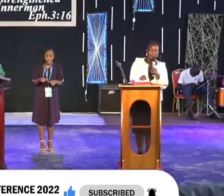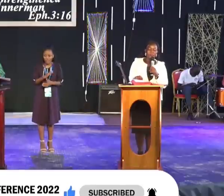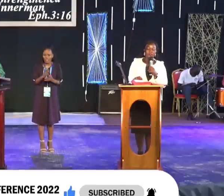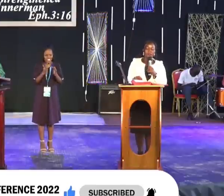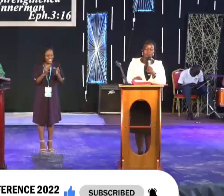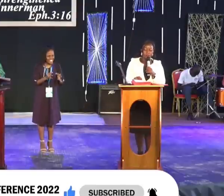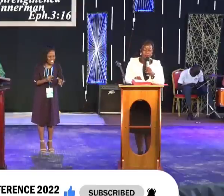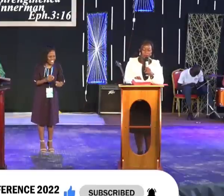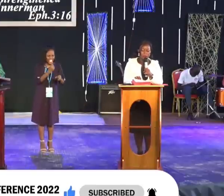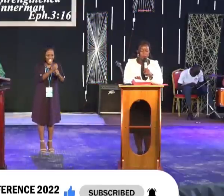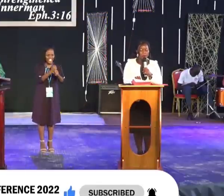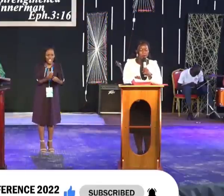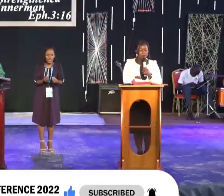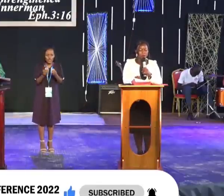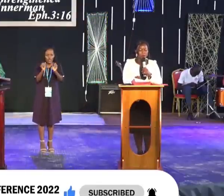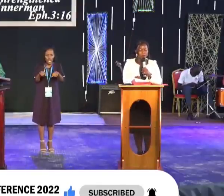pledge,